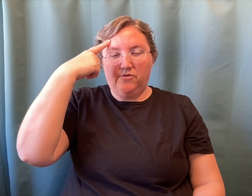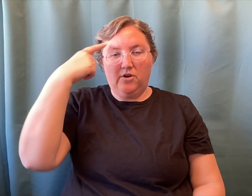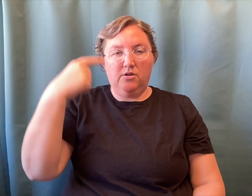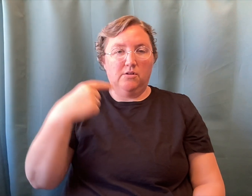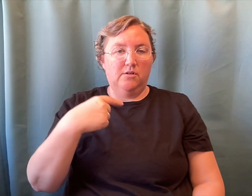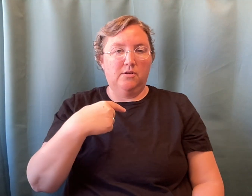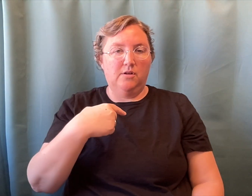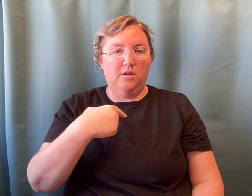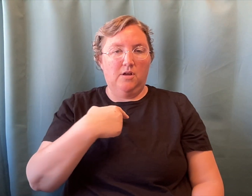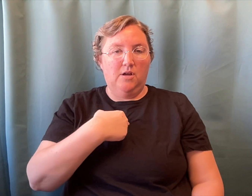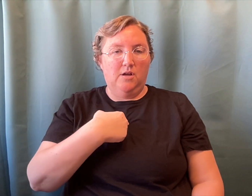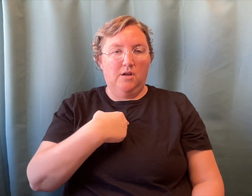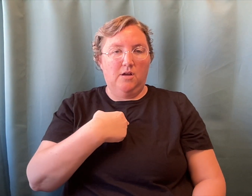far?